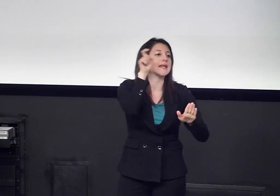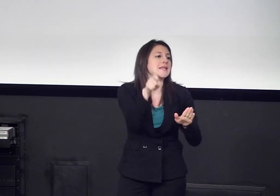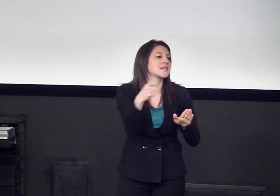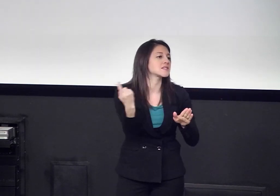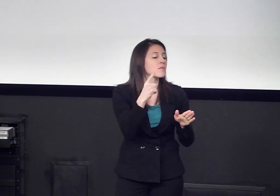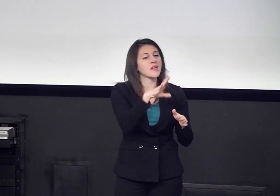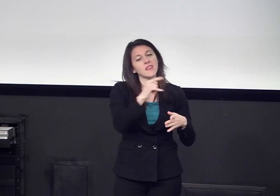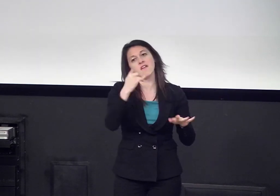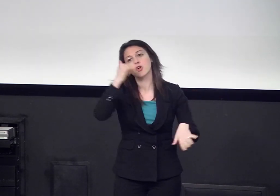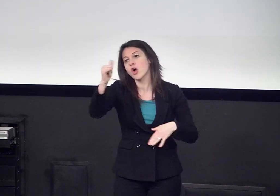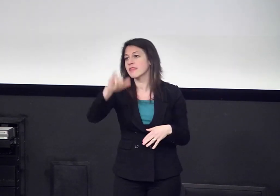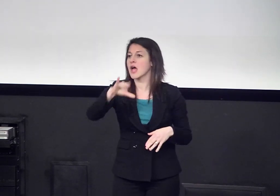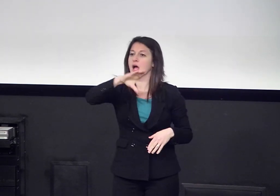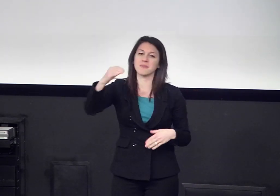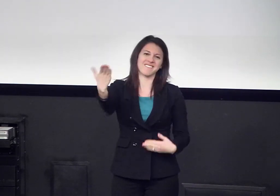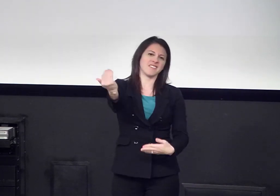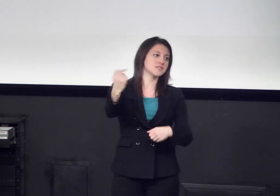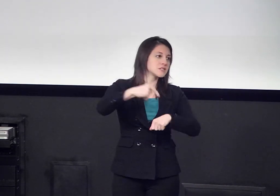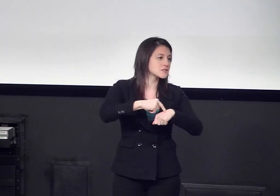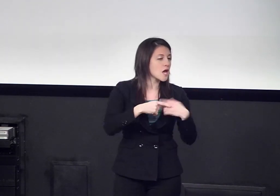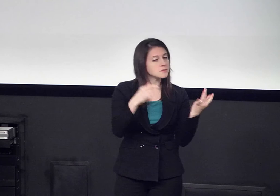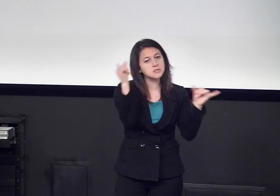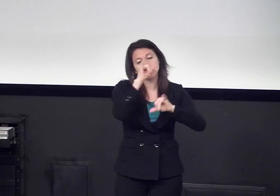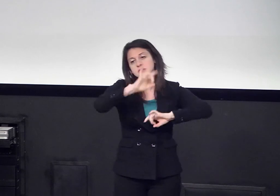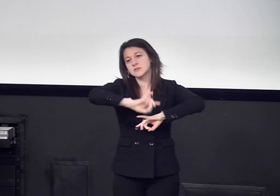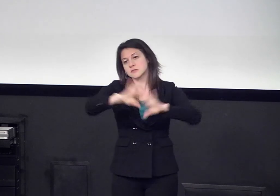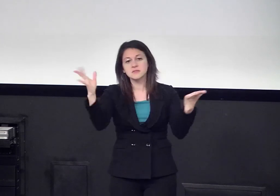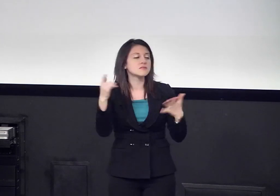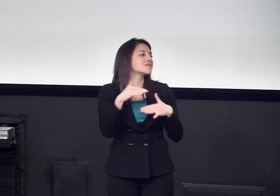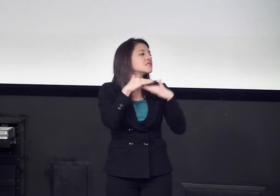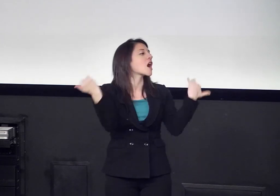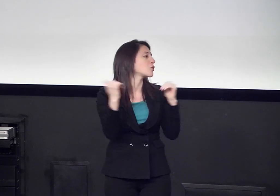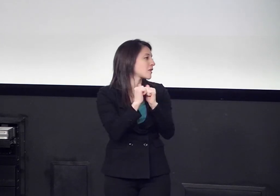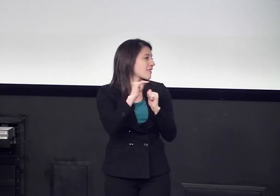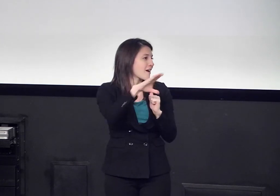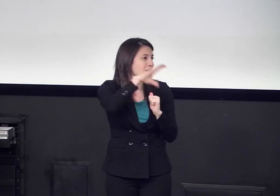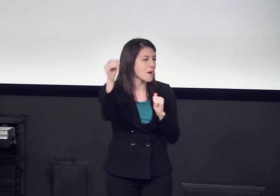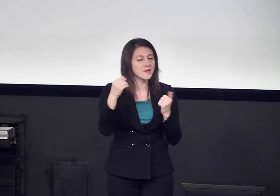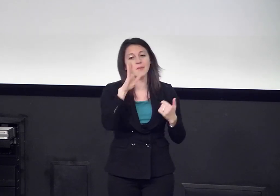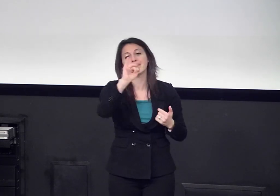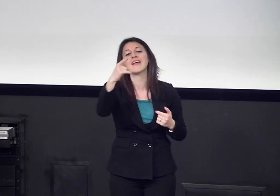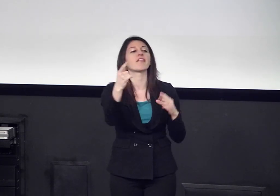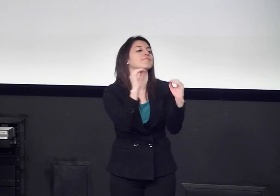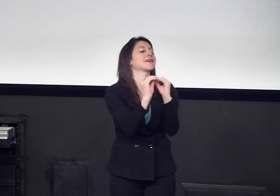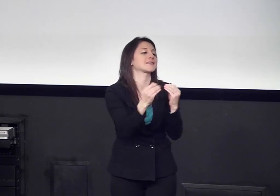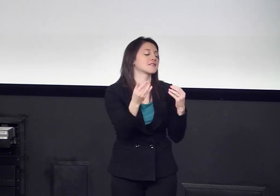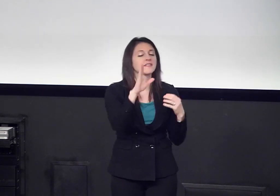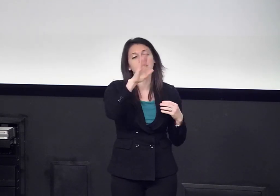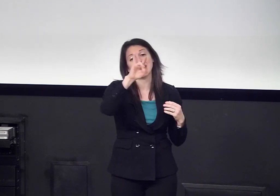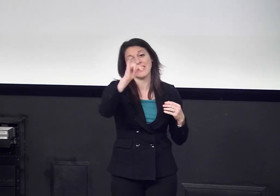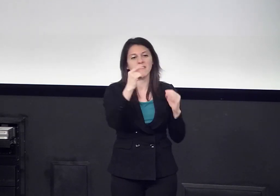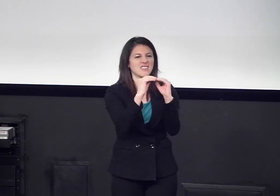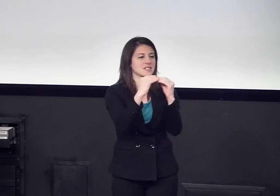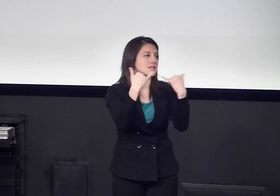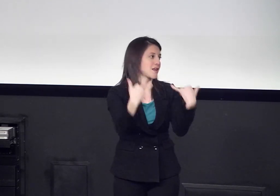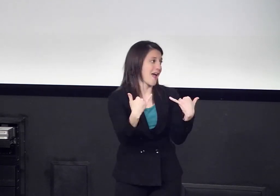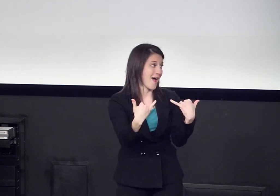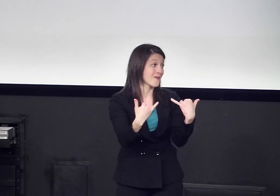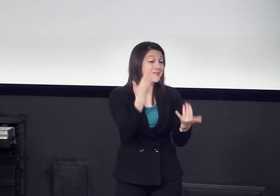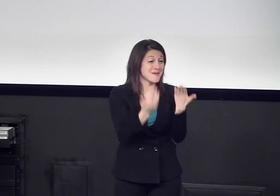an influence on that person's call or that interaction, and it may be that that deaf person has called this person time